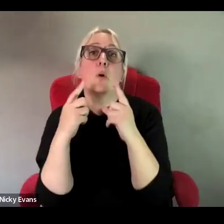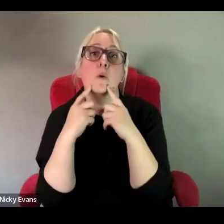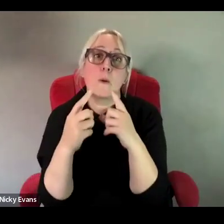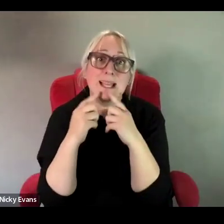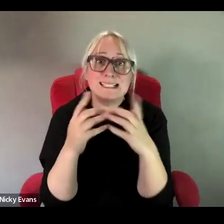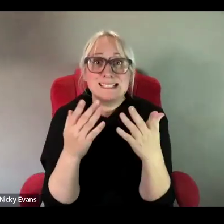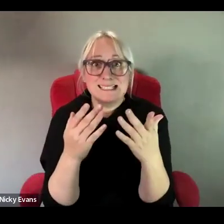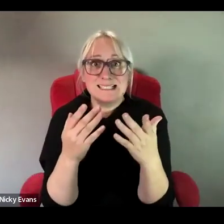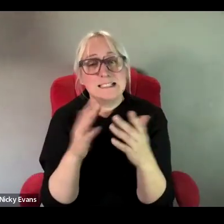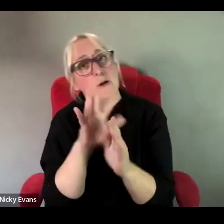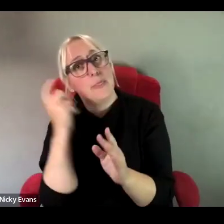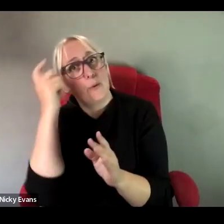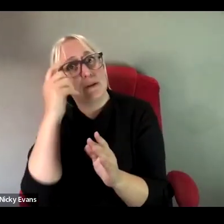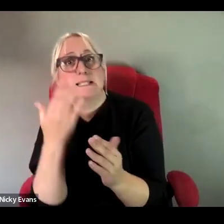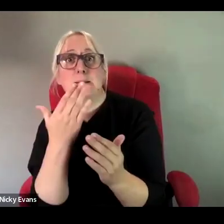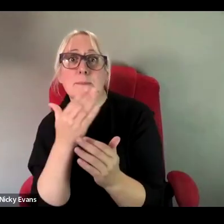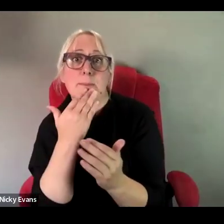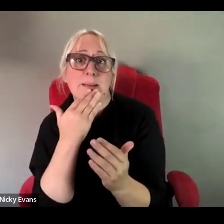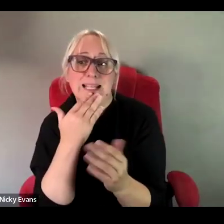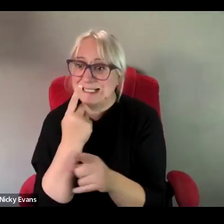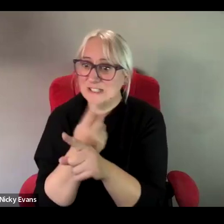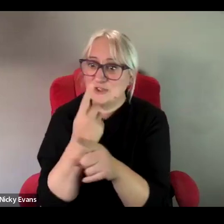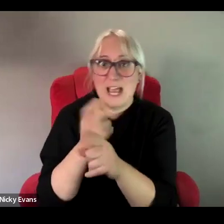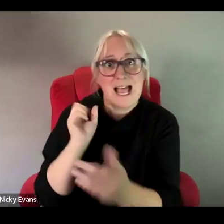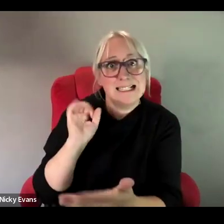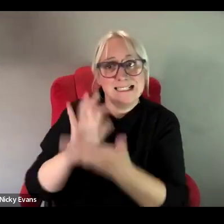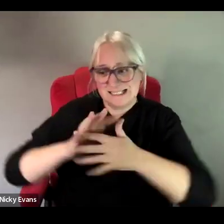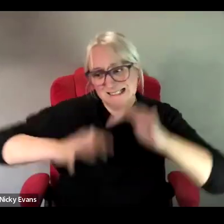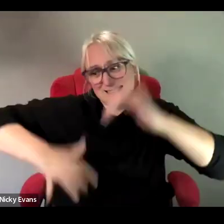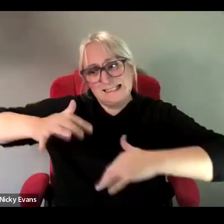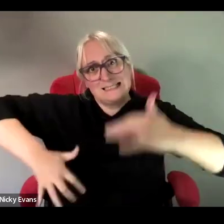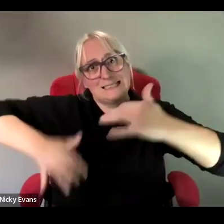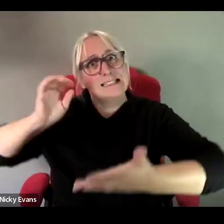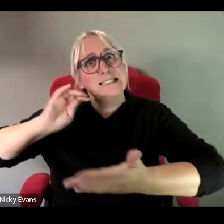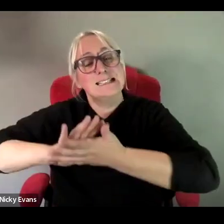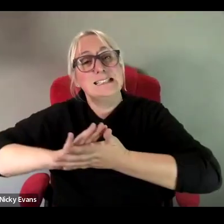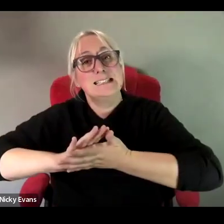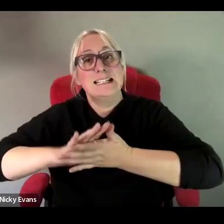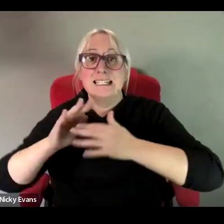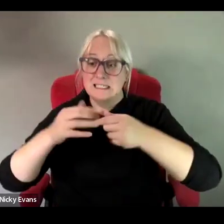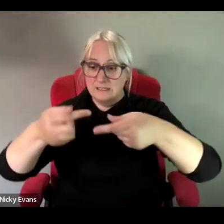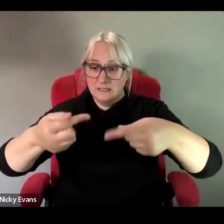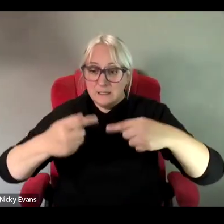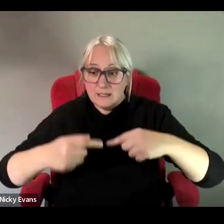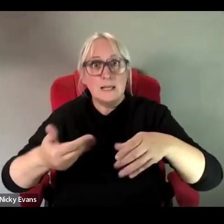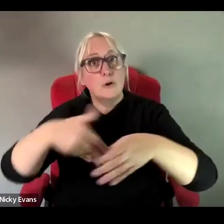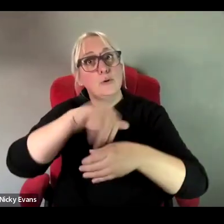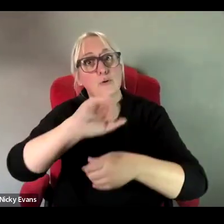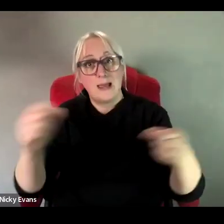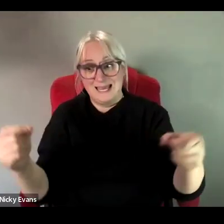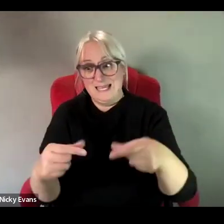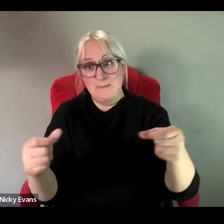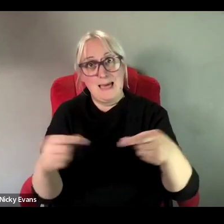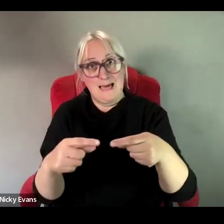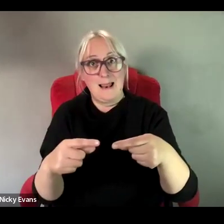or thoughts into the chat of the Zoom. Leave your email details in